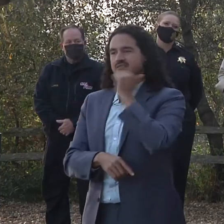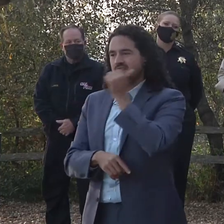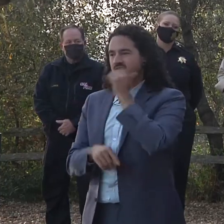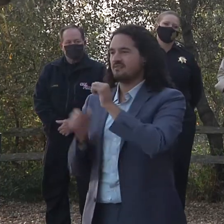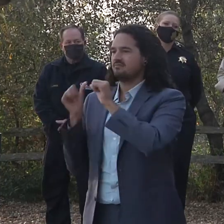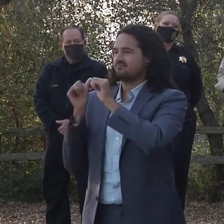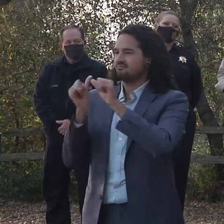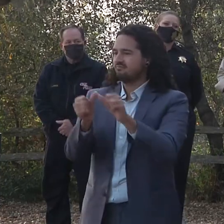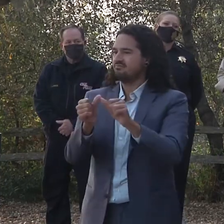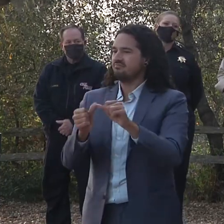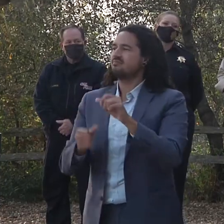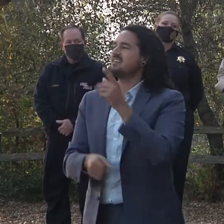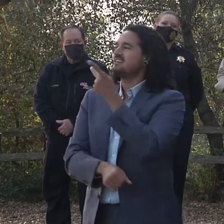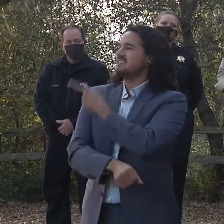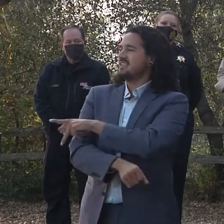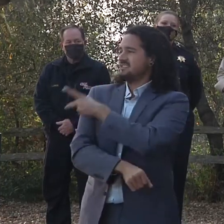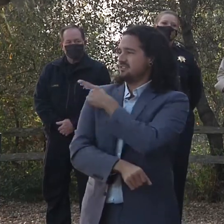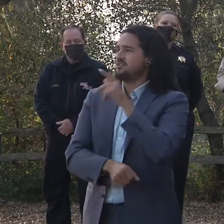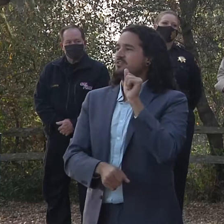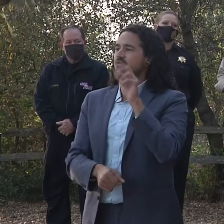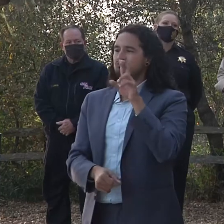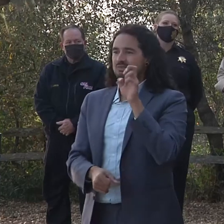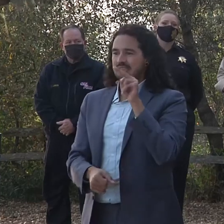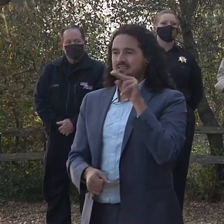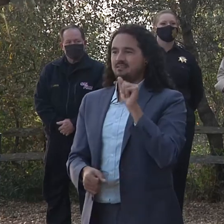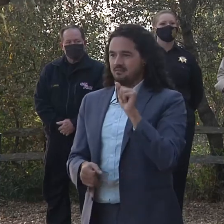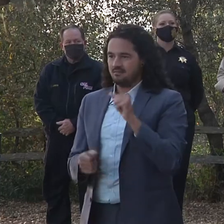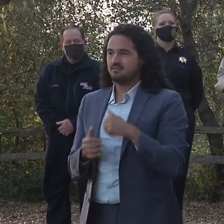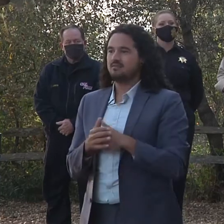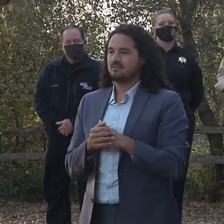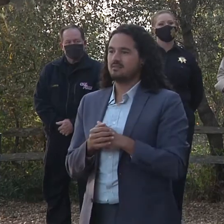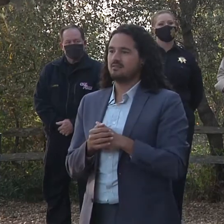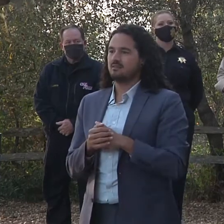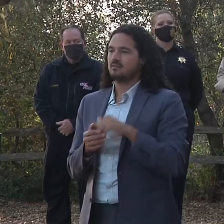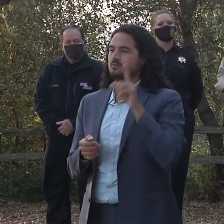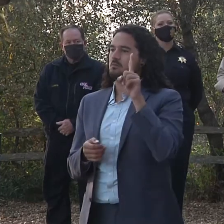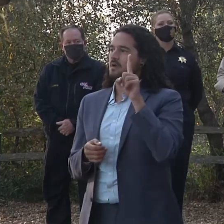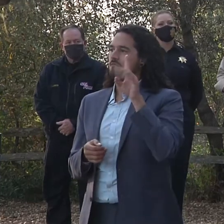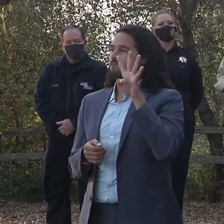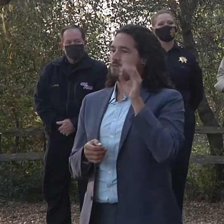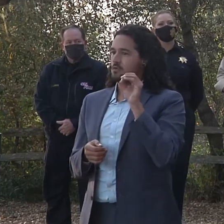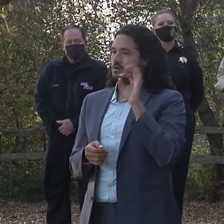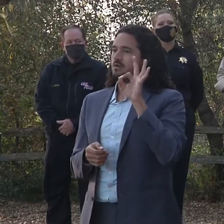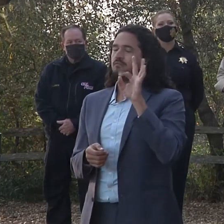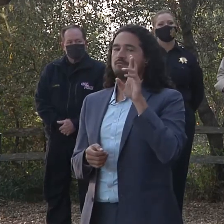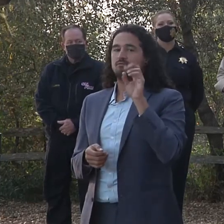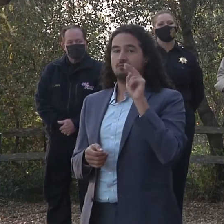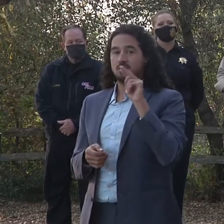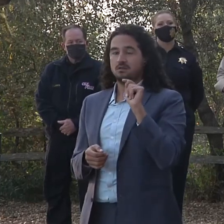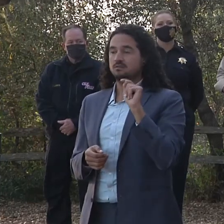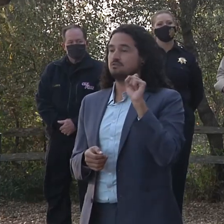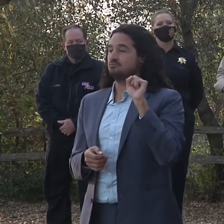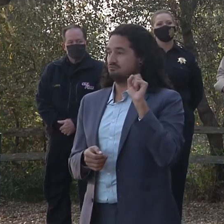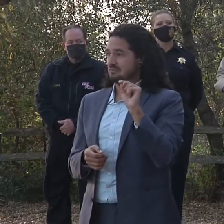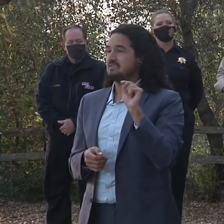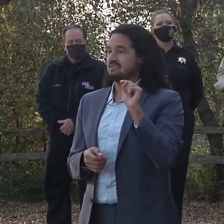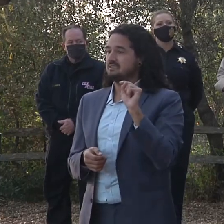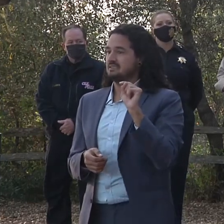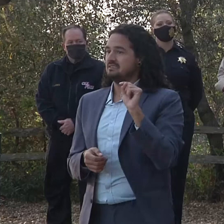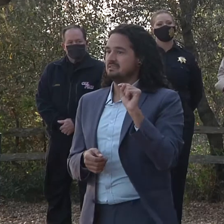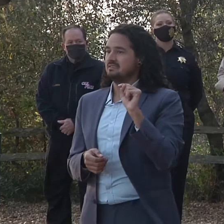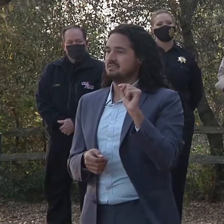at 140 Front Street. That's the Santa Cruz Warriors Stadium, so we're very thankful to them for offering that venue to